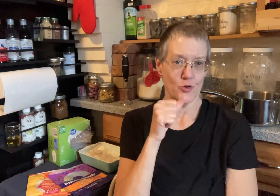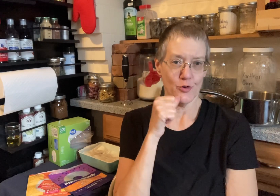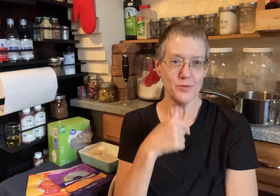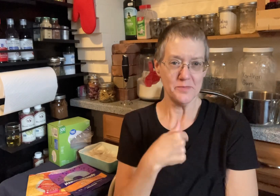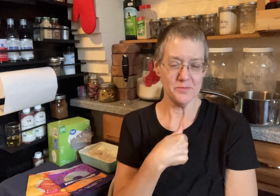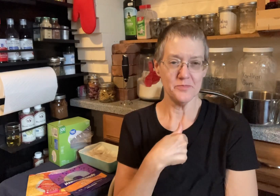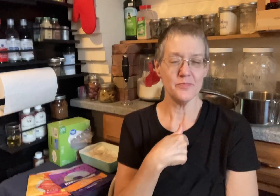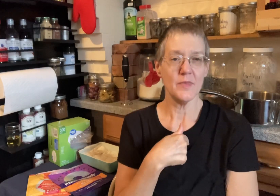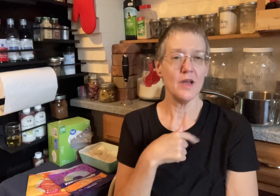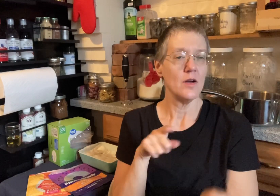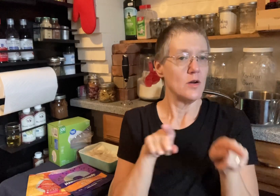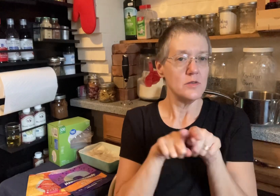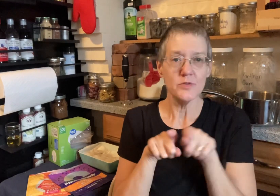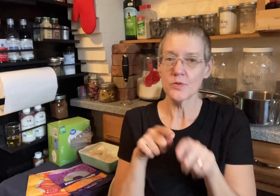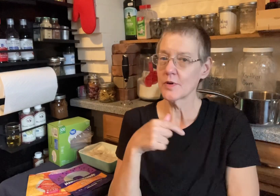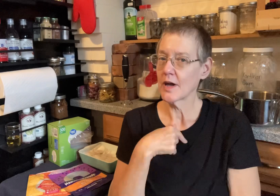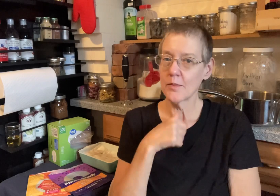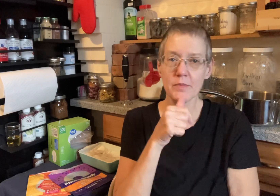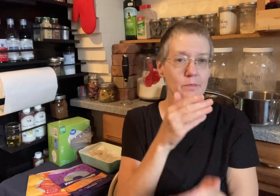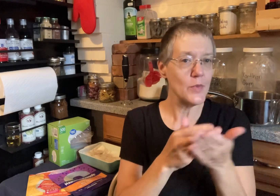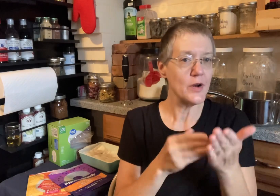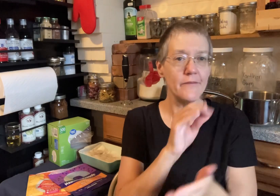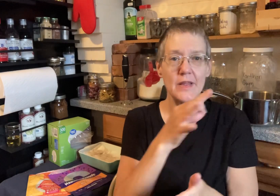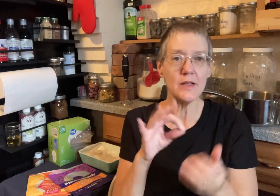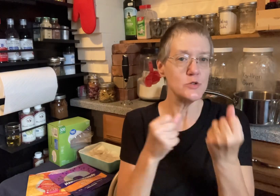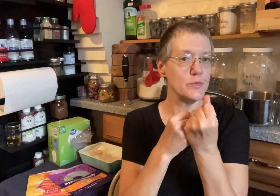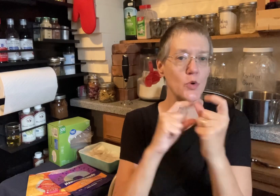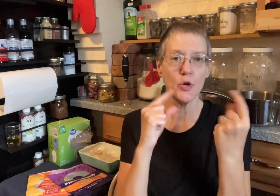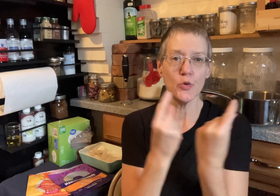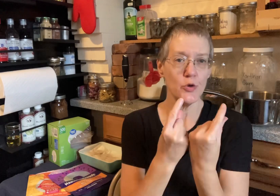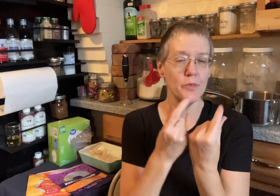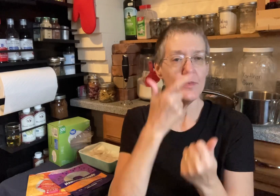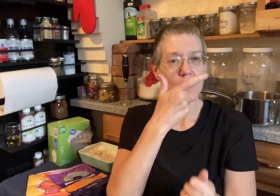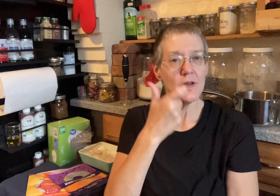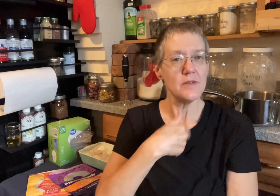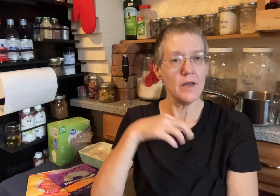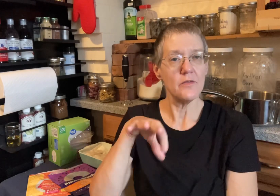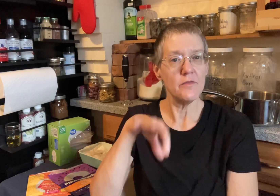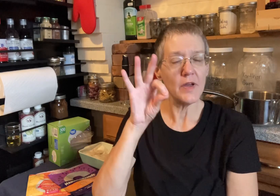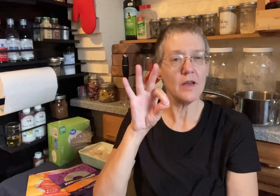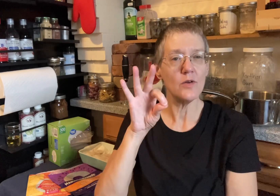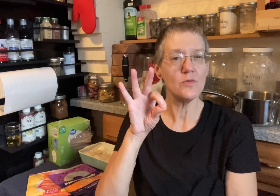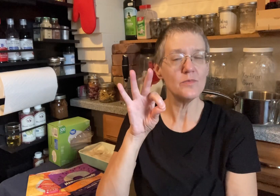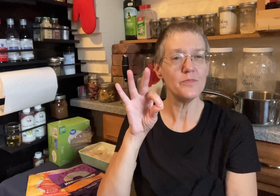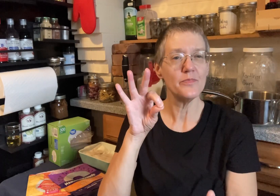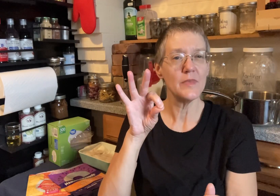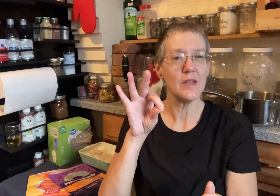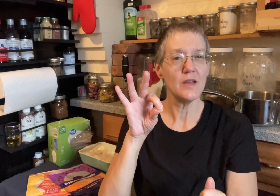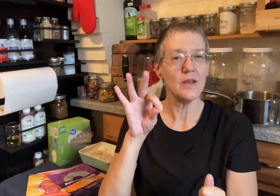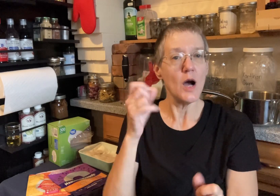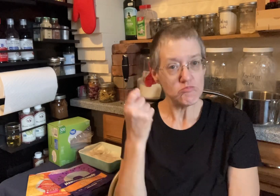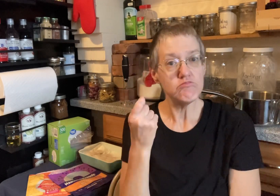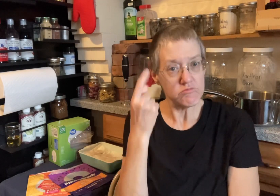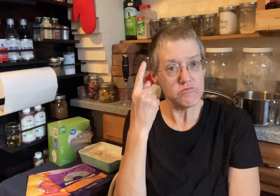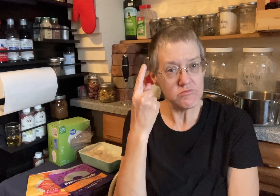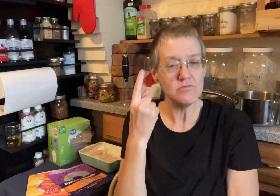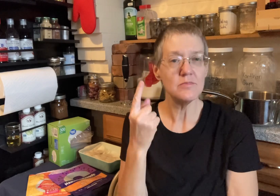coffee, that kind of thing. I'm a simple keto girl. I'm not part of any keto groups. I found in the